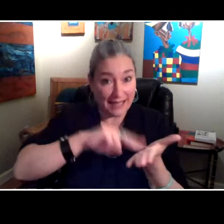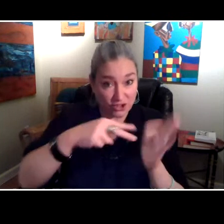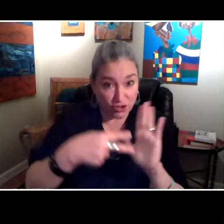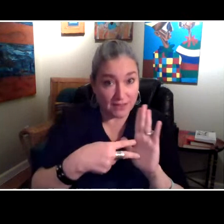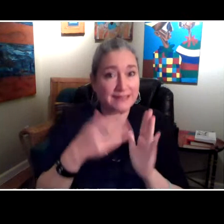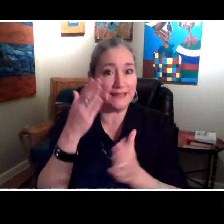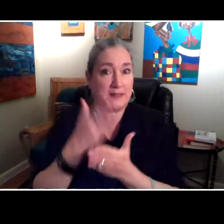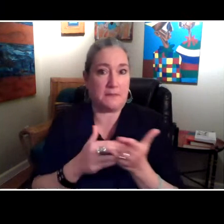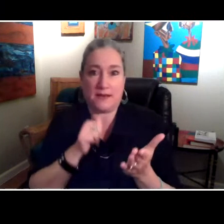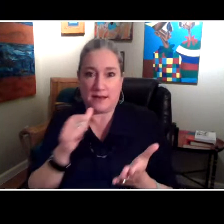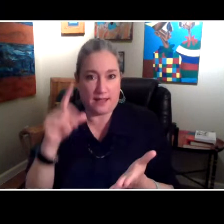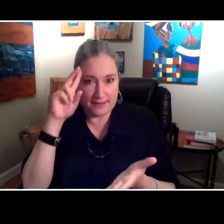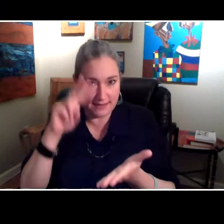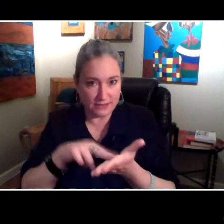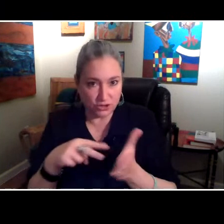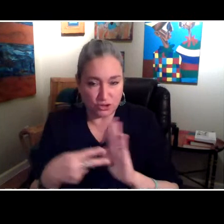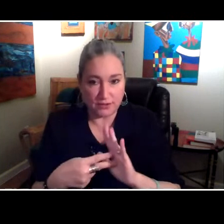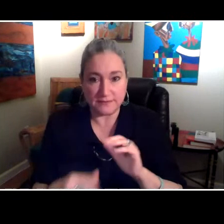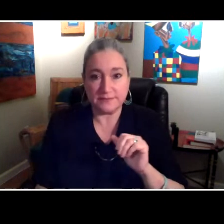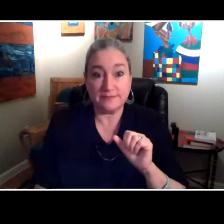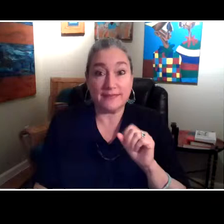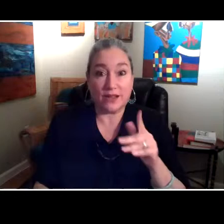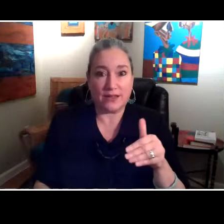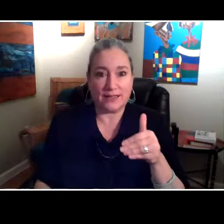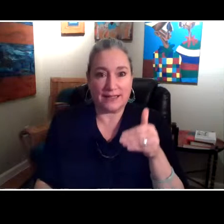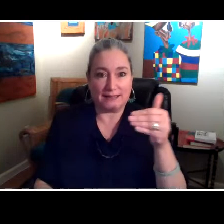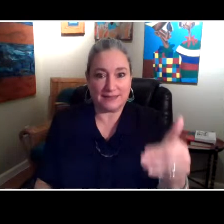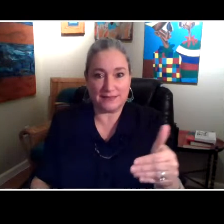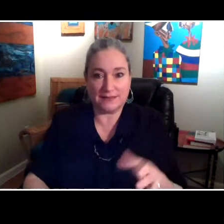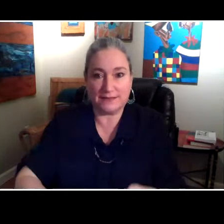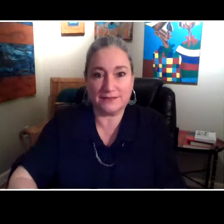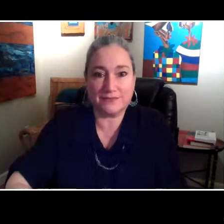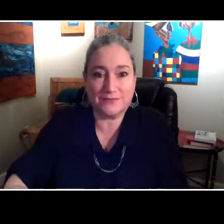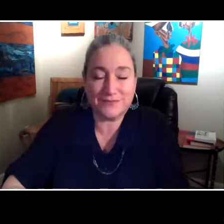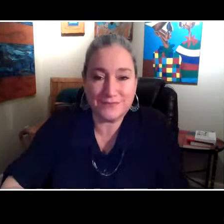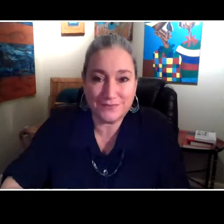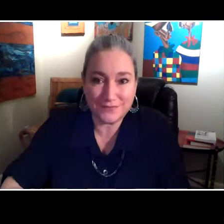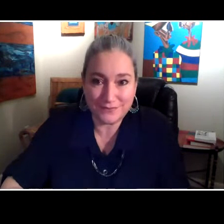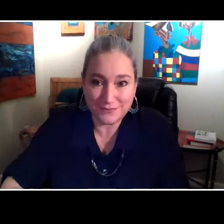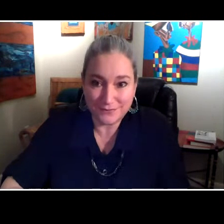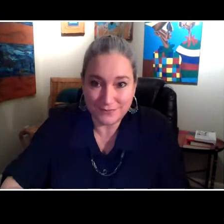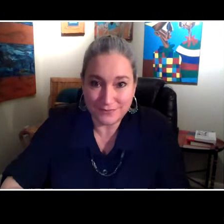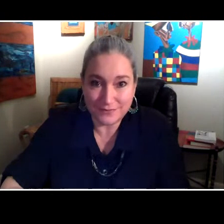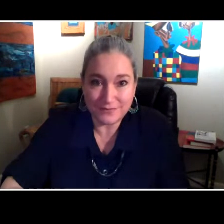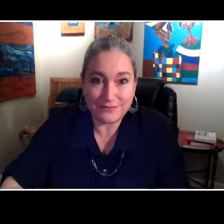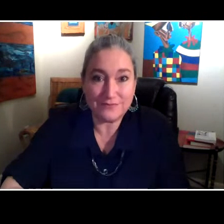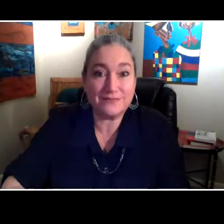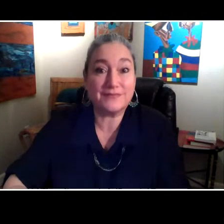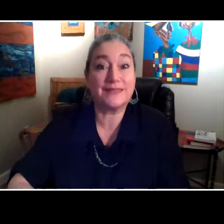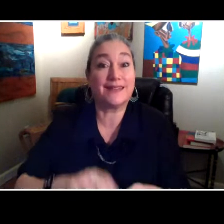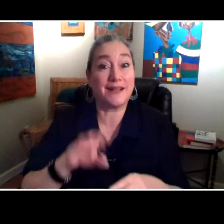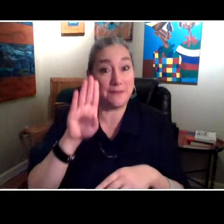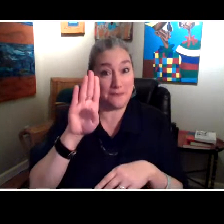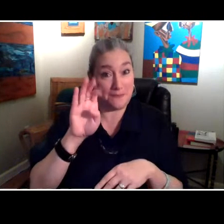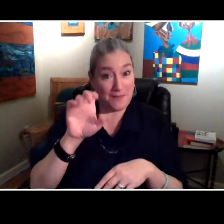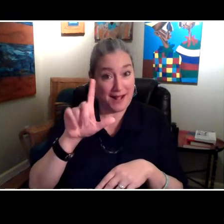incorrect information to parents. And some is intentional, some is not intentional.